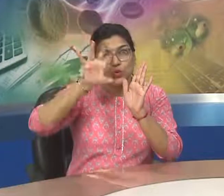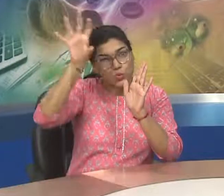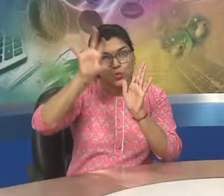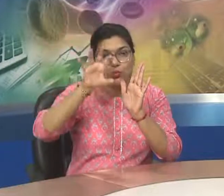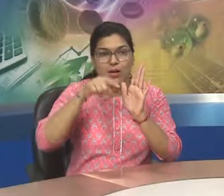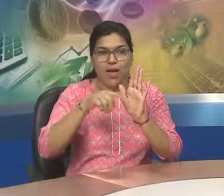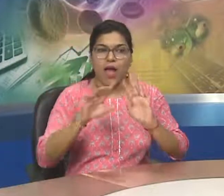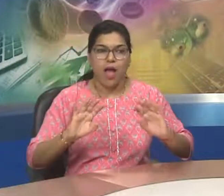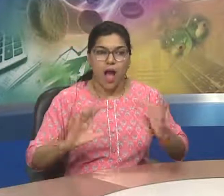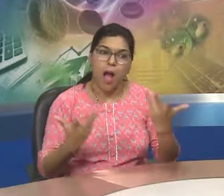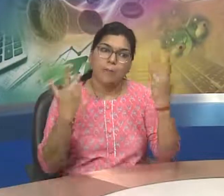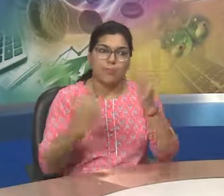photosynthesis.